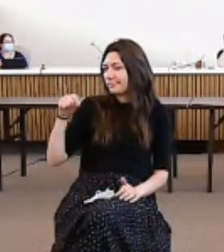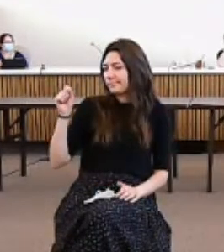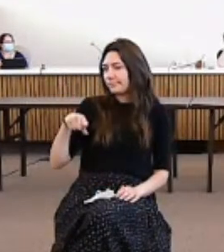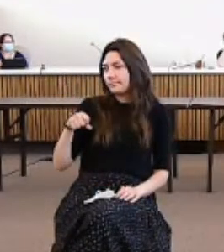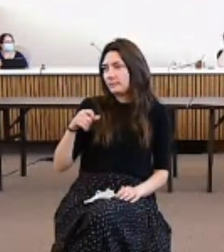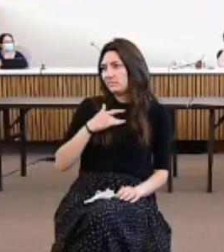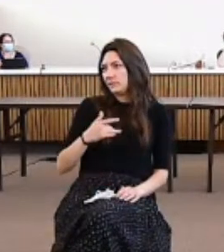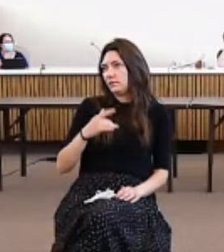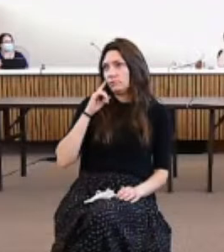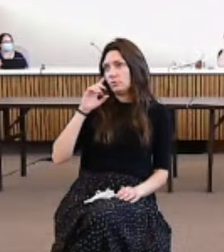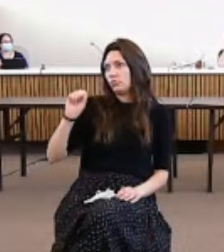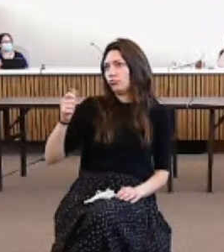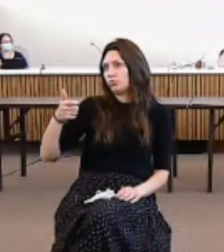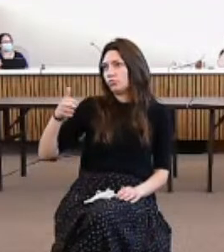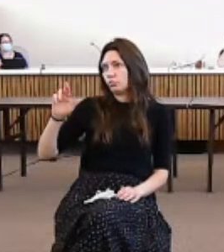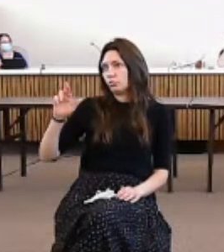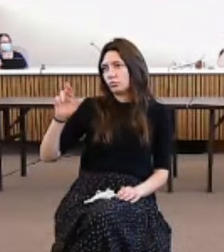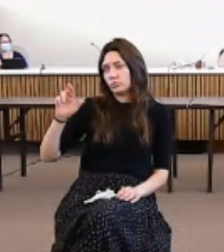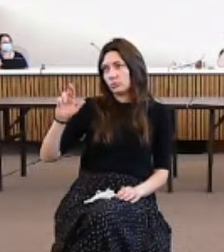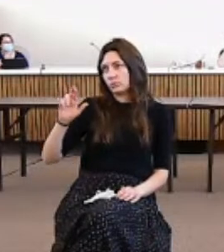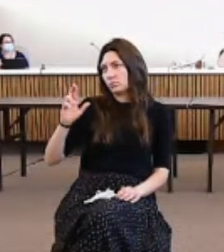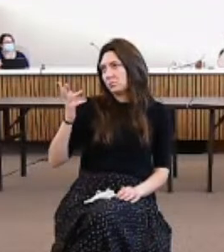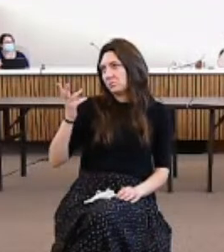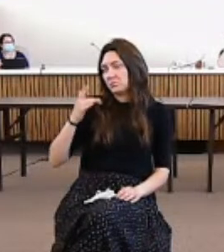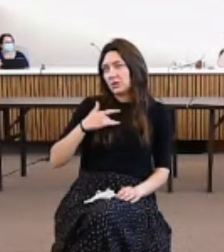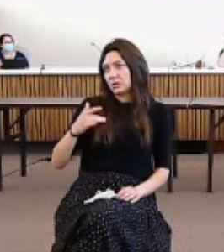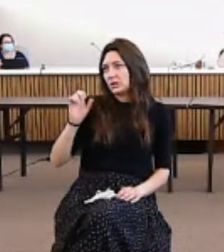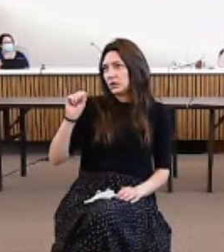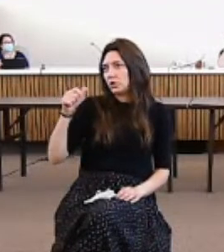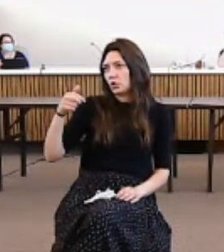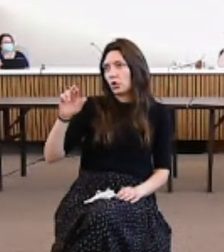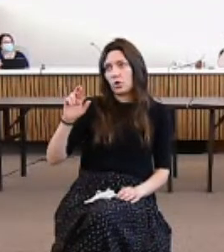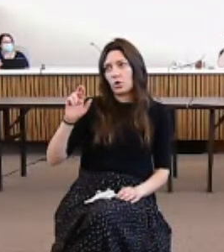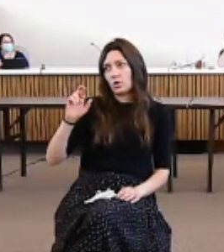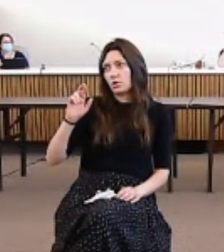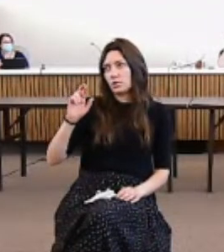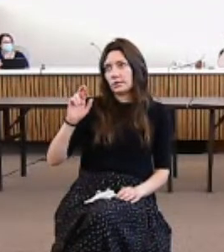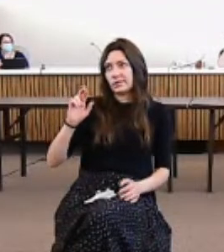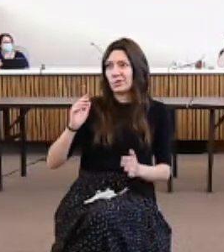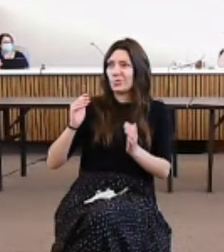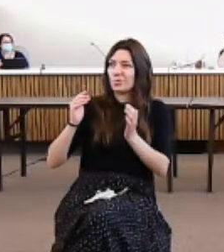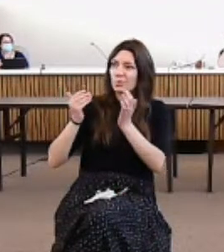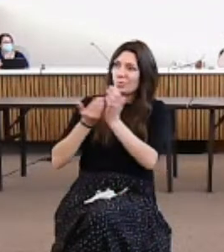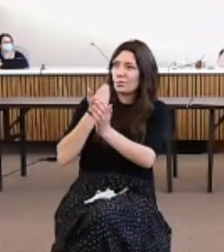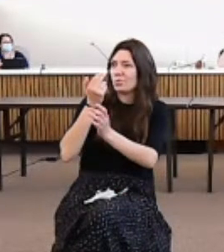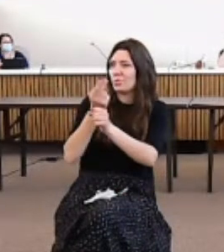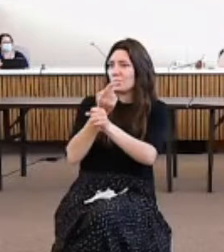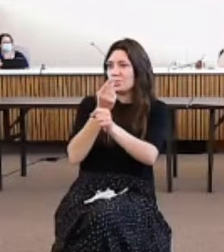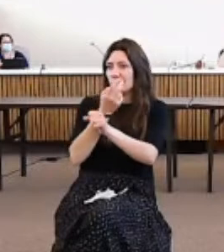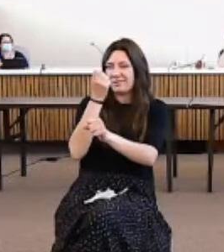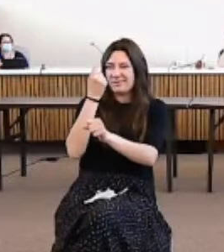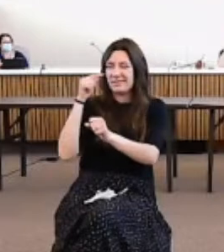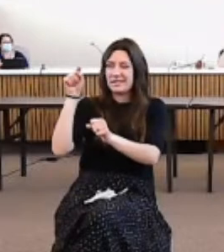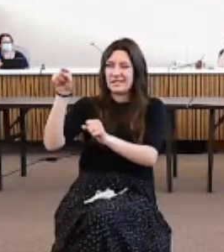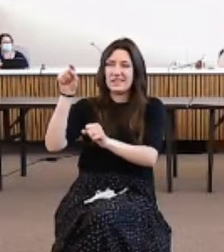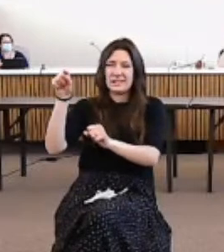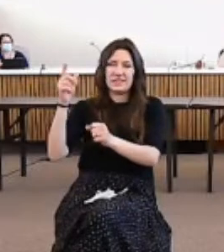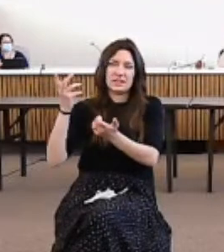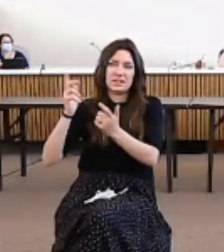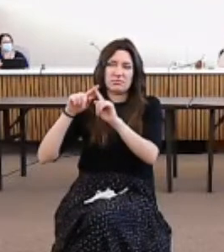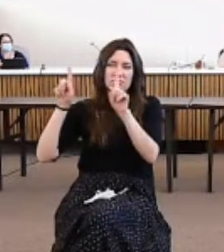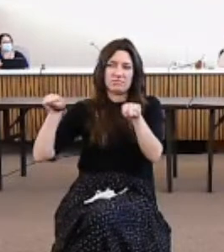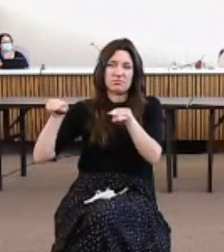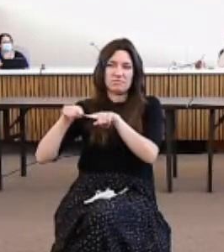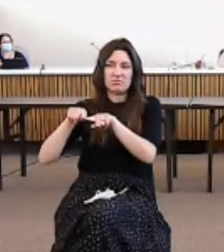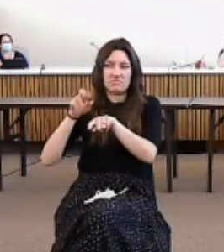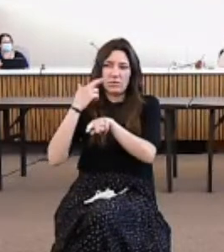usually for seekers, it's a, you know, you have a new use, and this one here kind of is